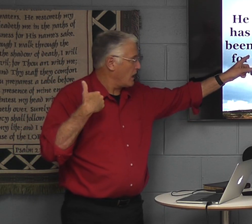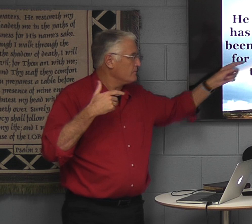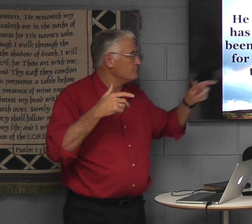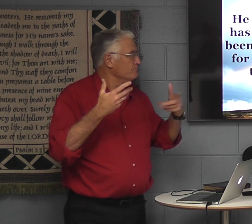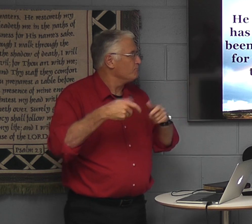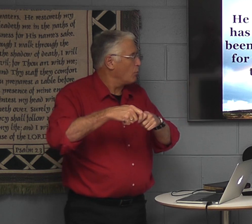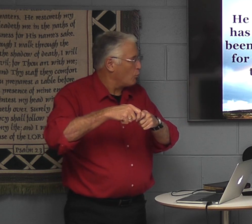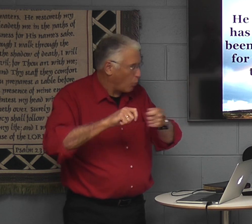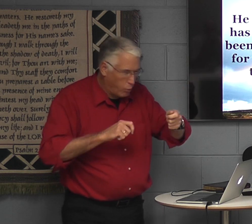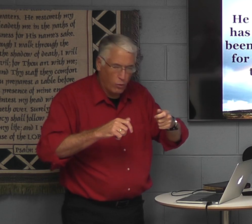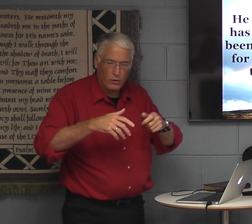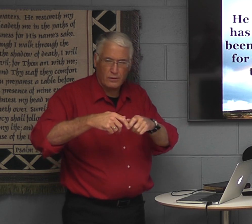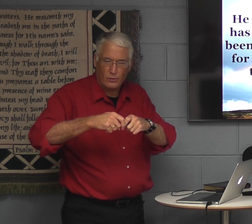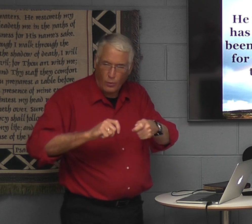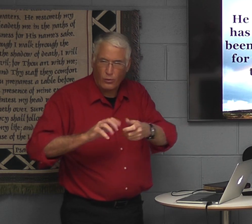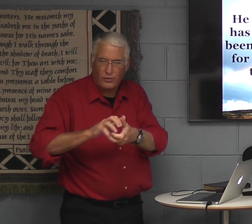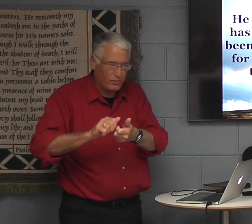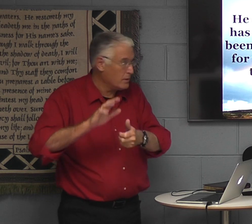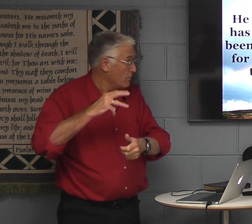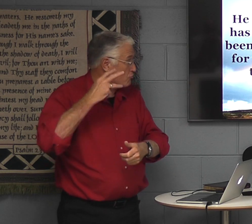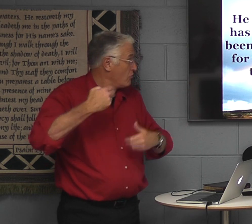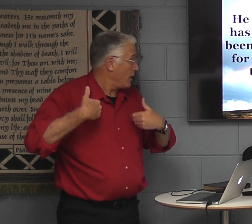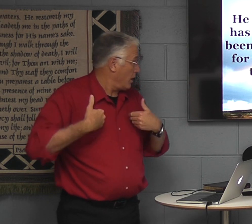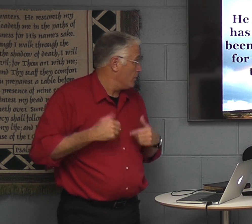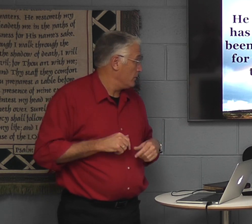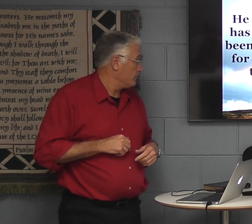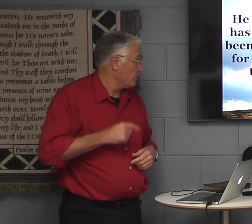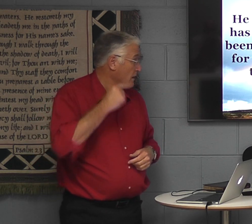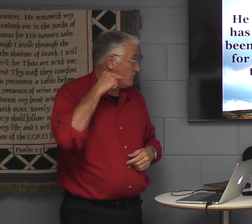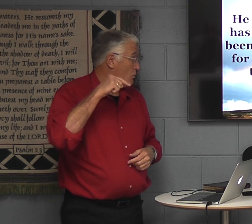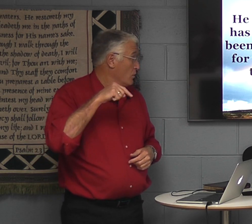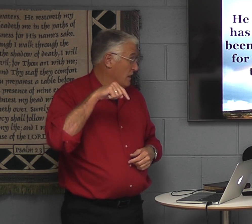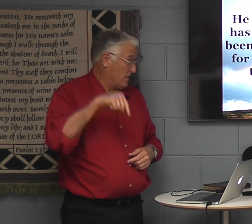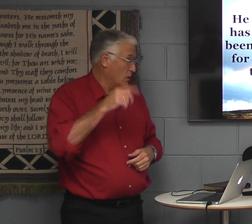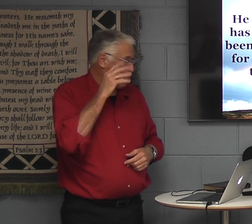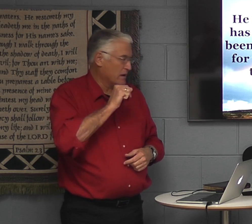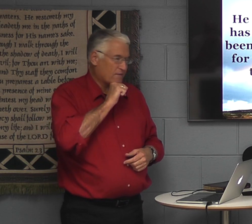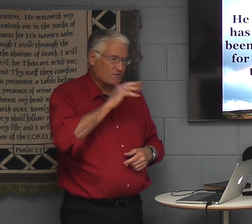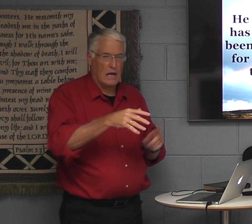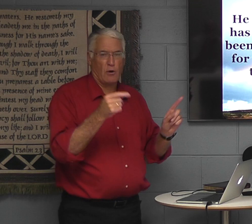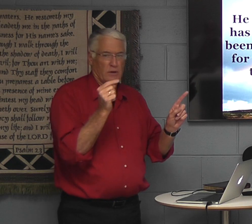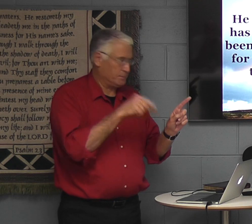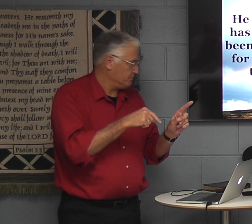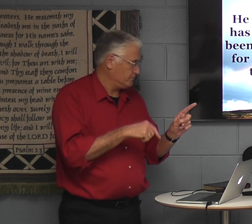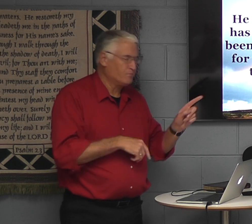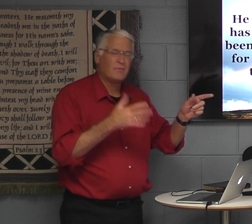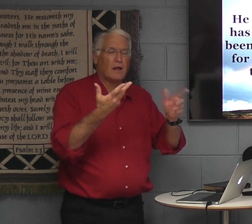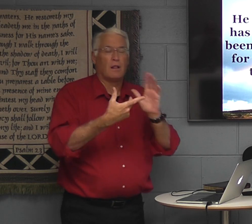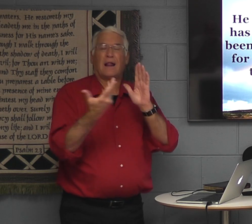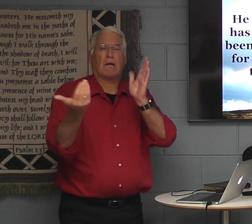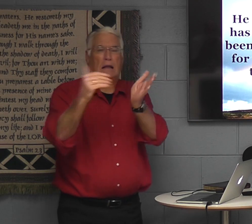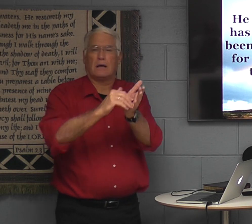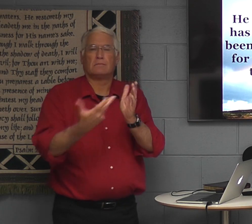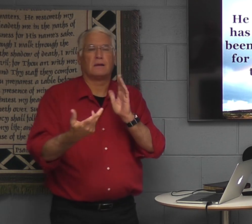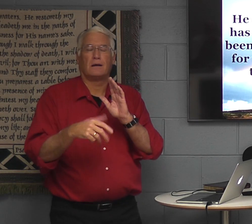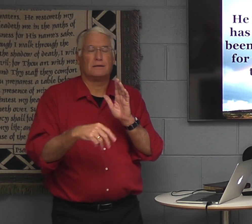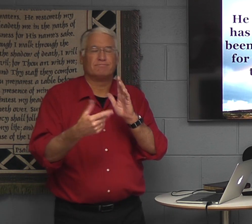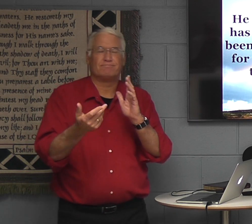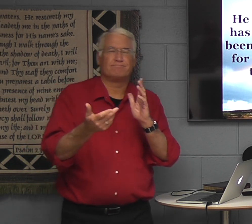Or has been torn apart by wild animals. For this would defile him. And